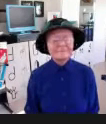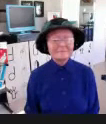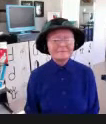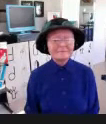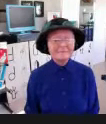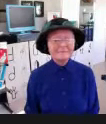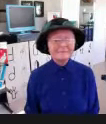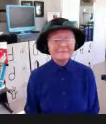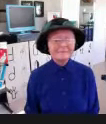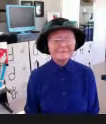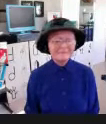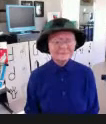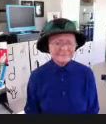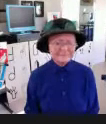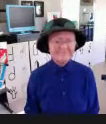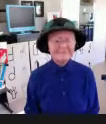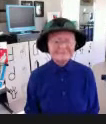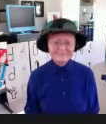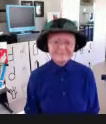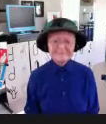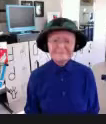else,